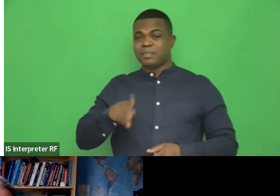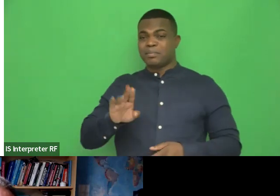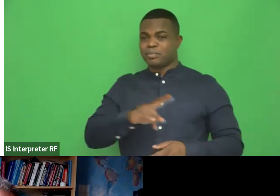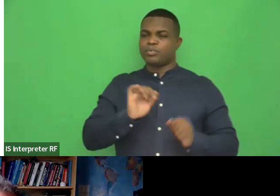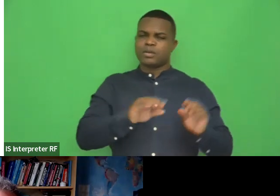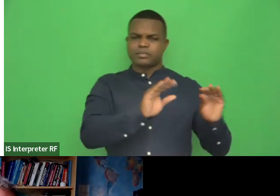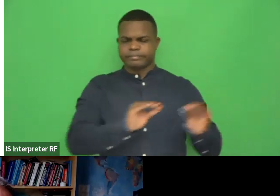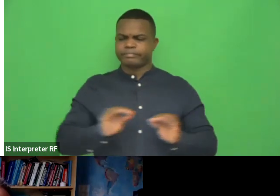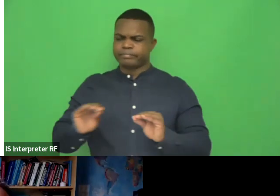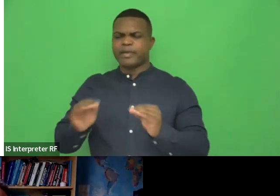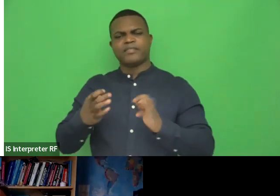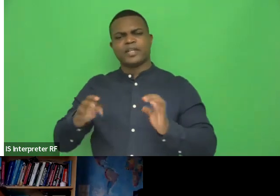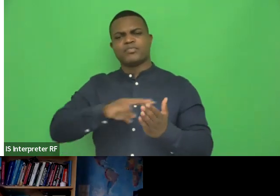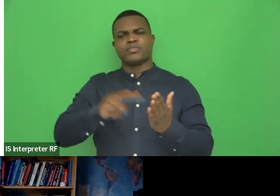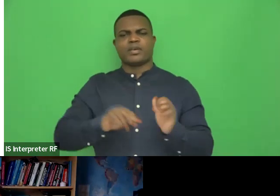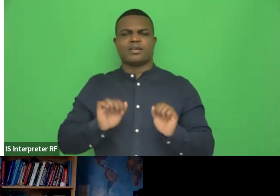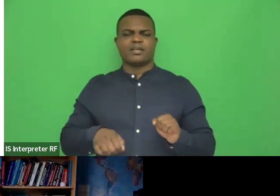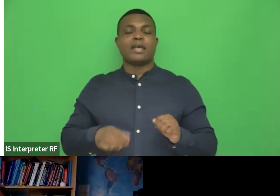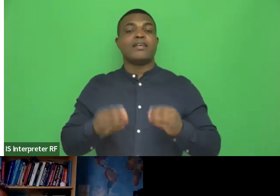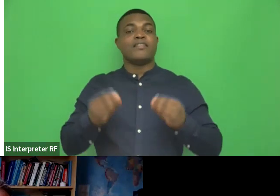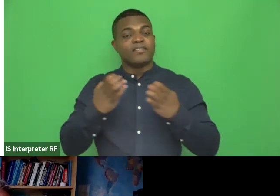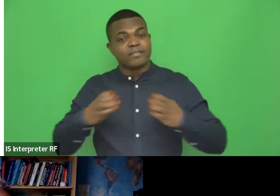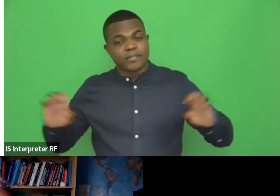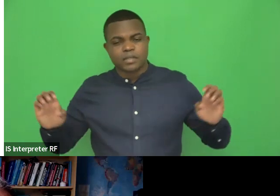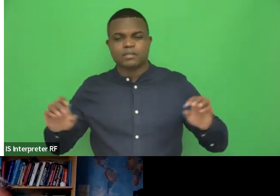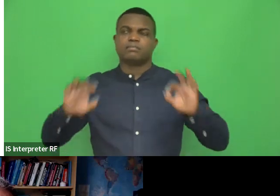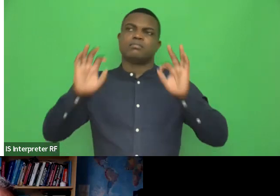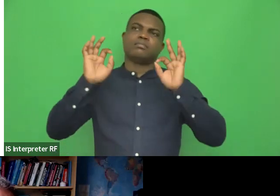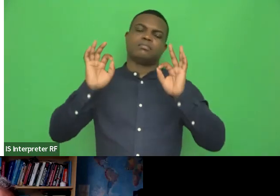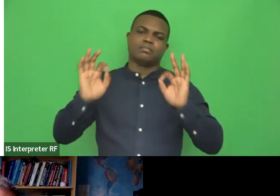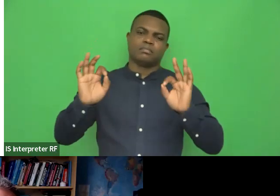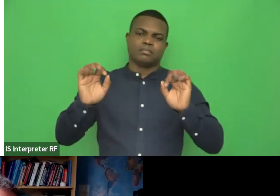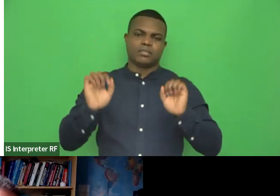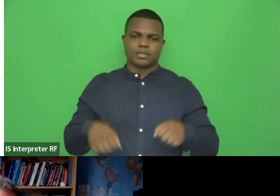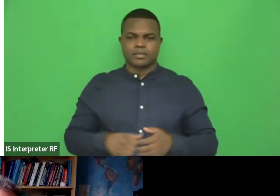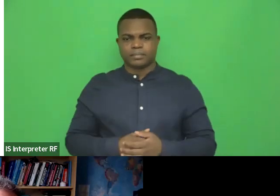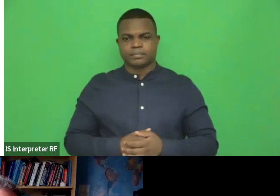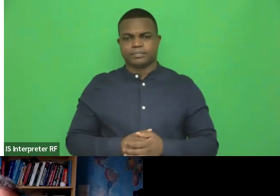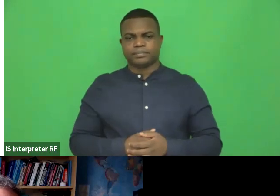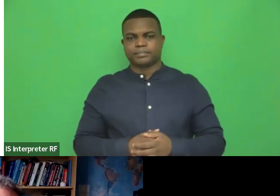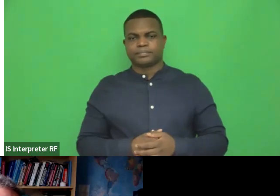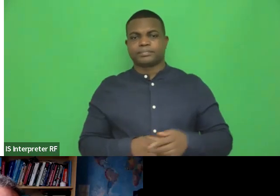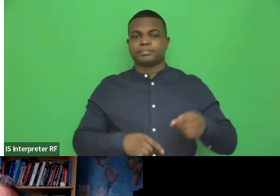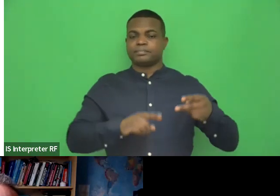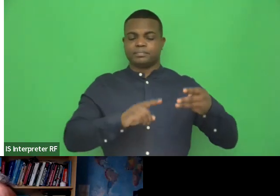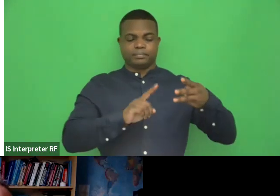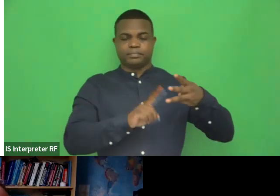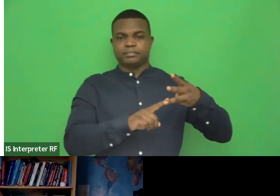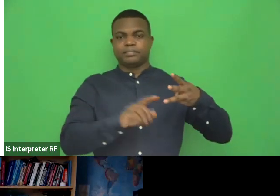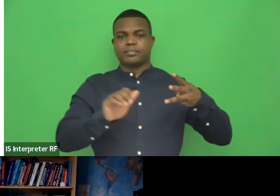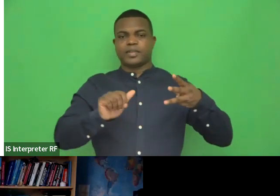today. Just remember, I think this is a main takeaway for all of us, for